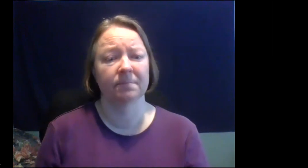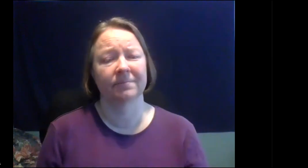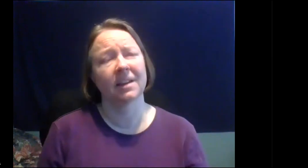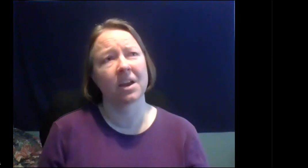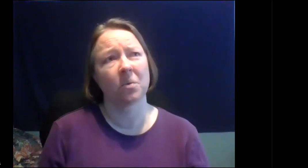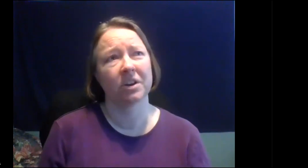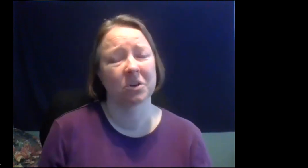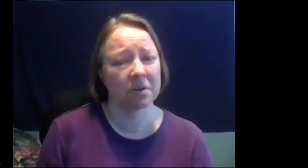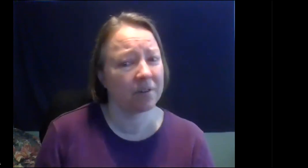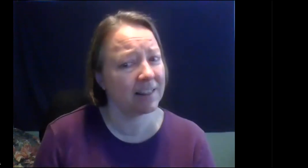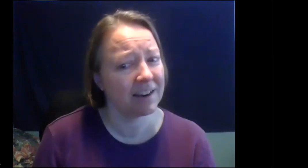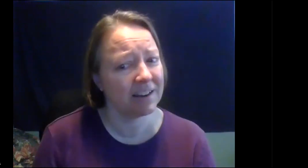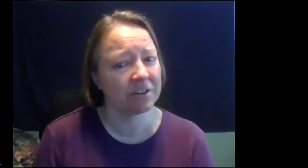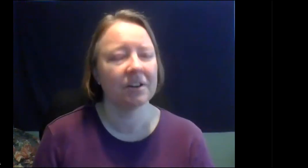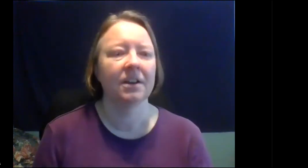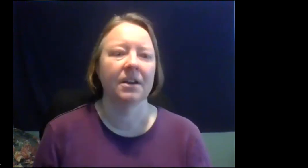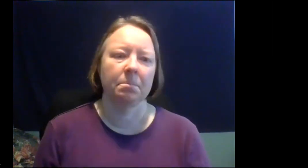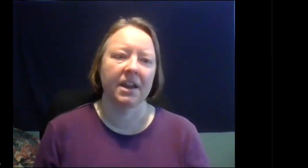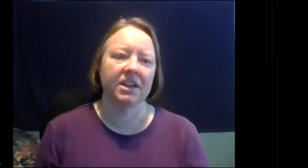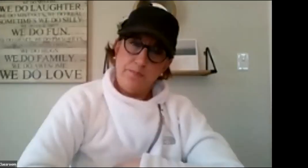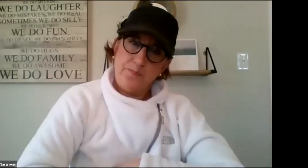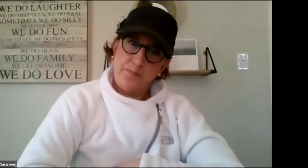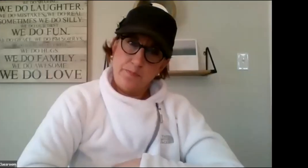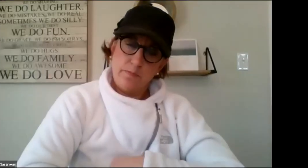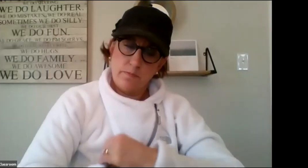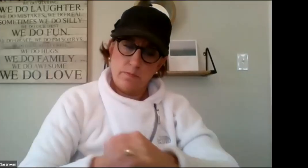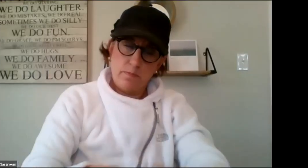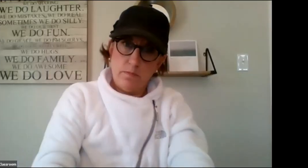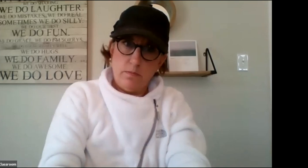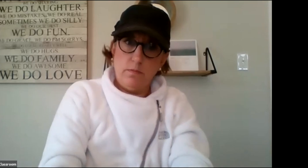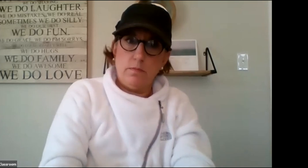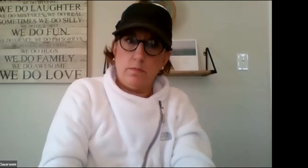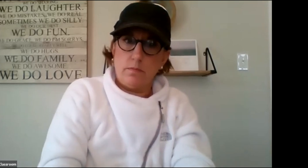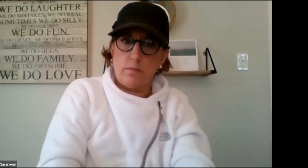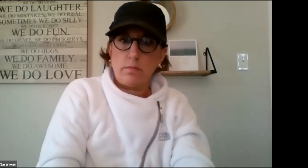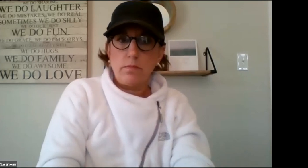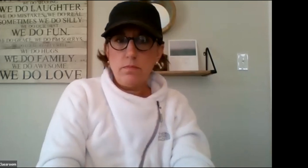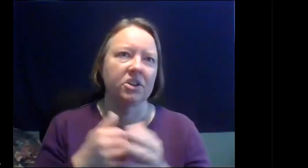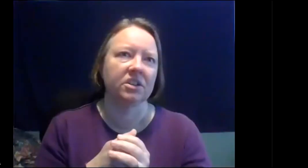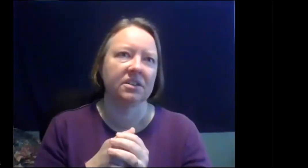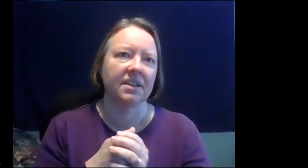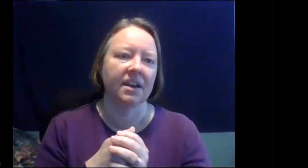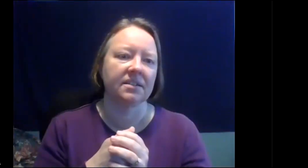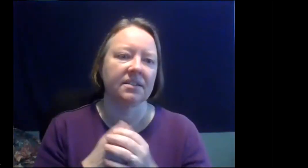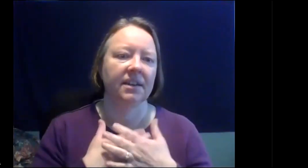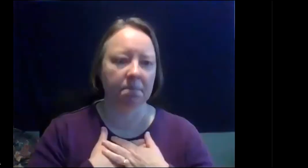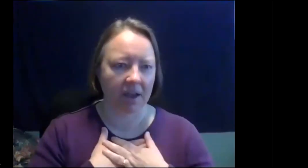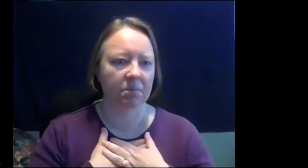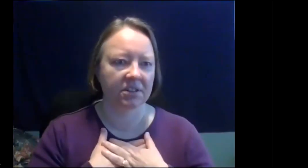I'm not quite sure where to find that either. Okay. Know that something else that I haven't mentioned is that, yep, I am a